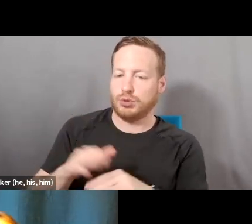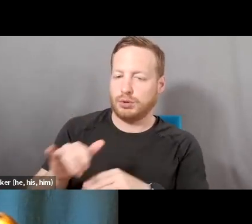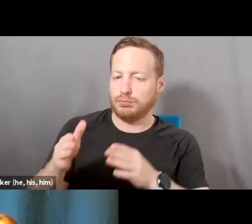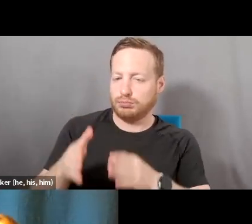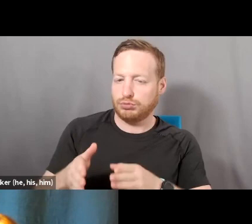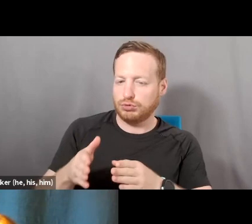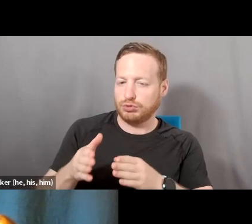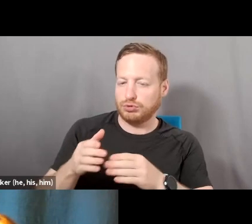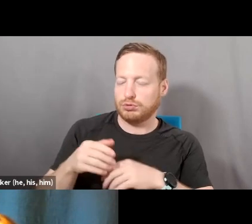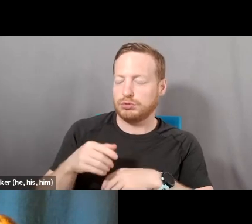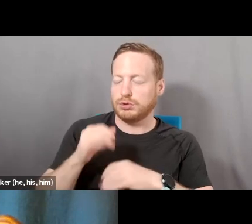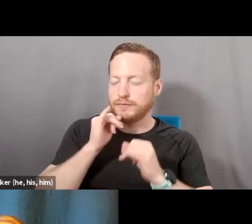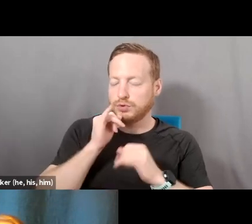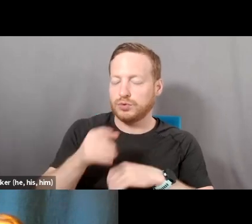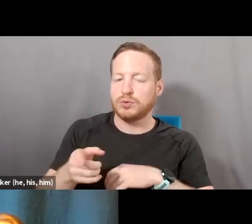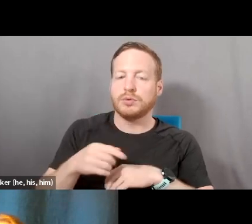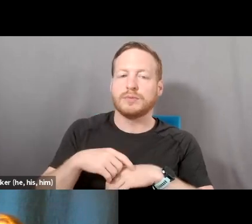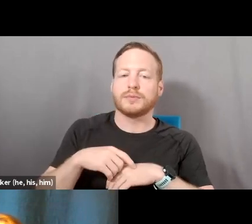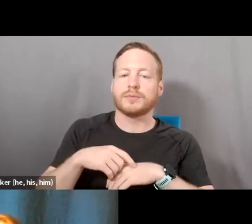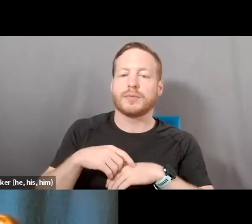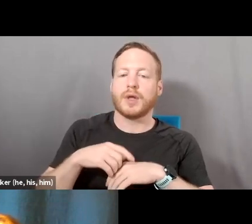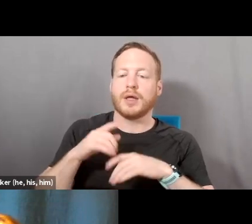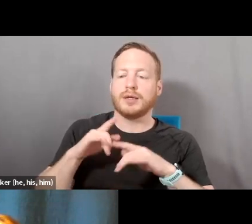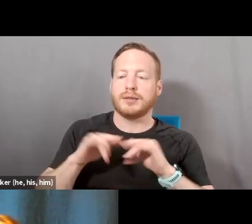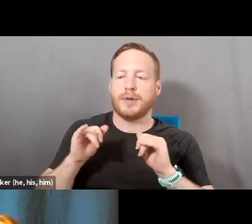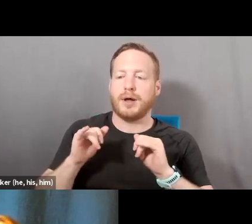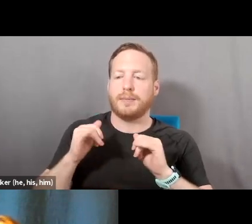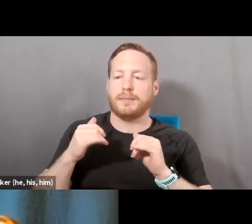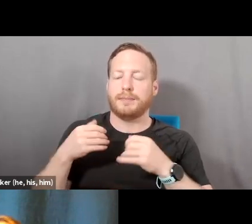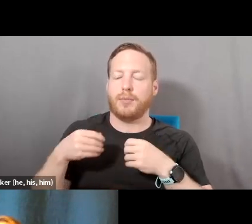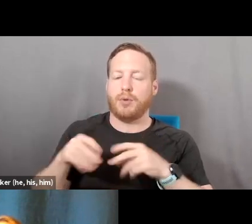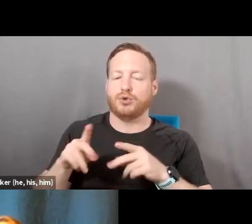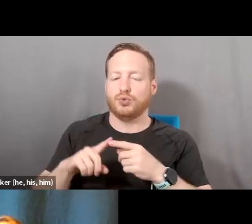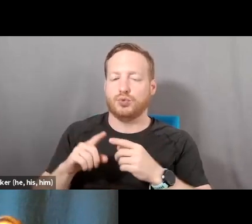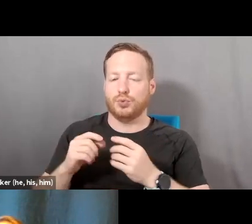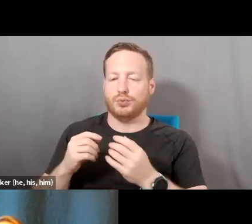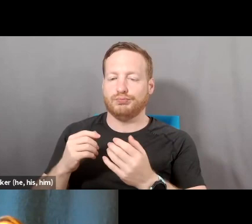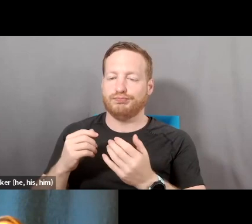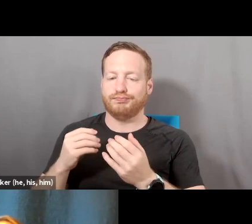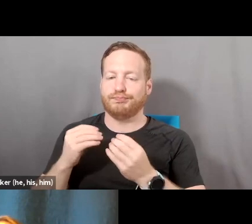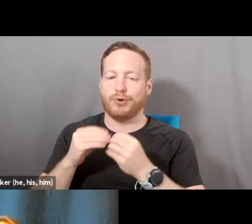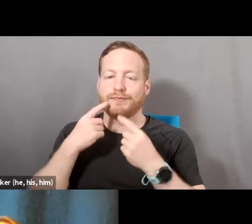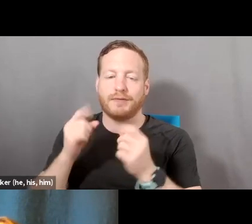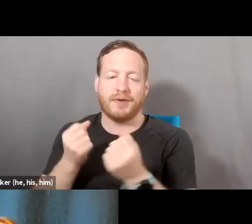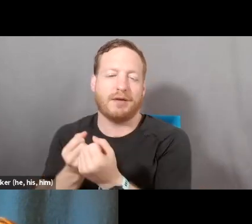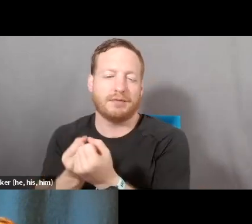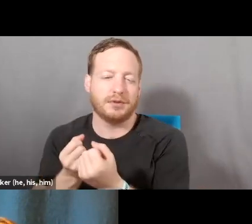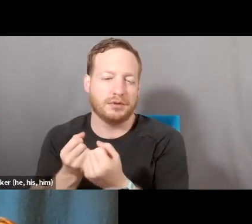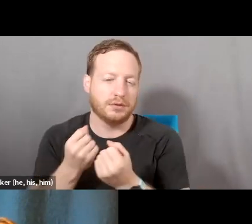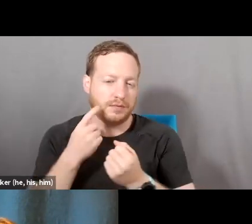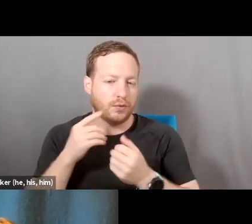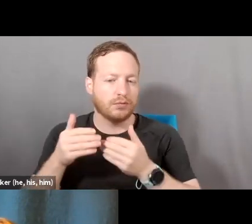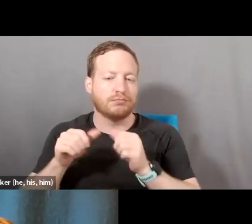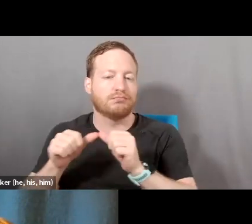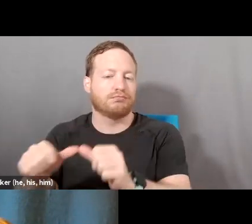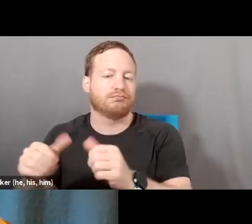because they know that they're going to make a good impression on that person with the interview. And at the same time, it gives them the